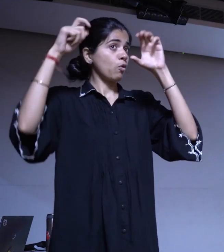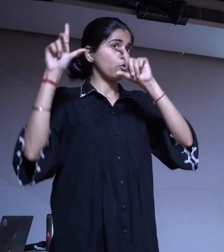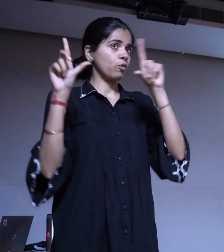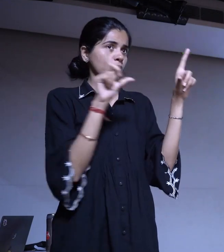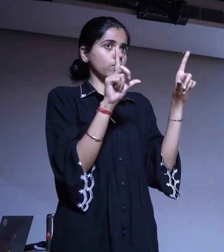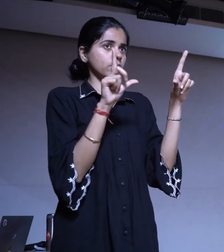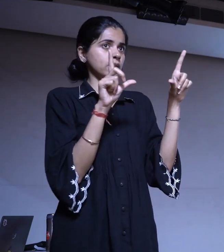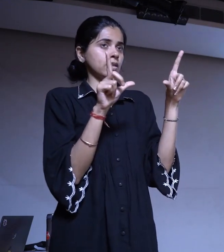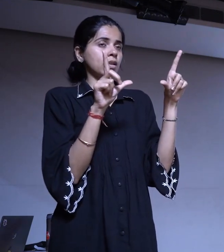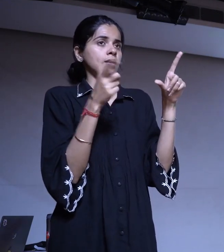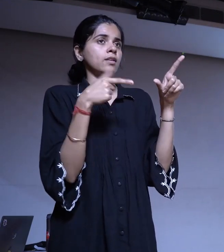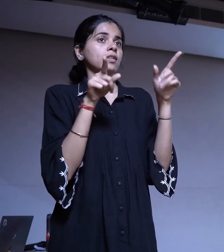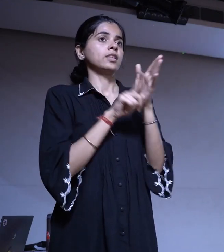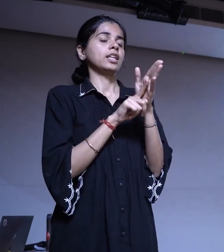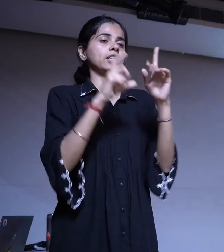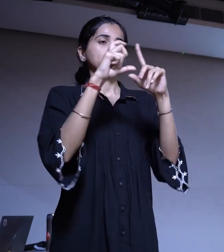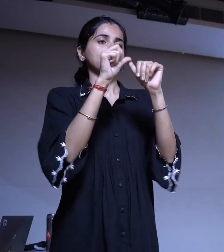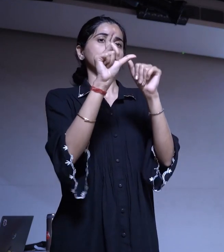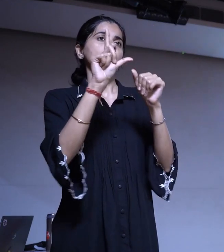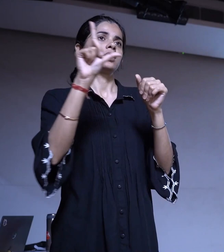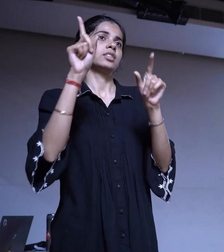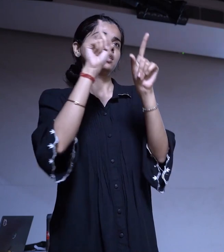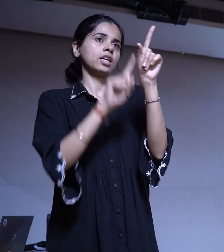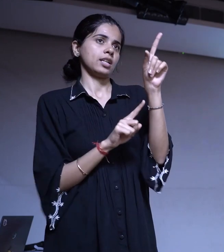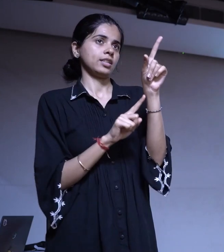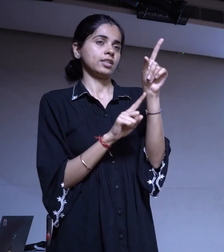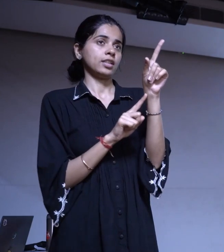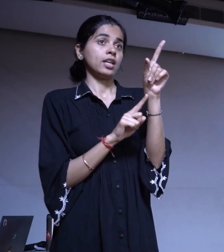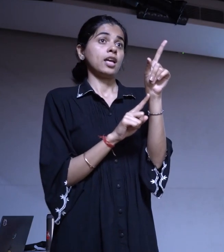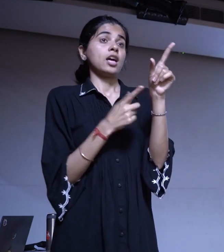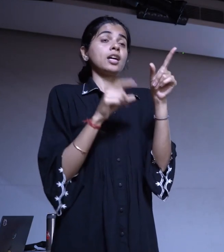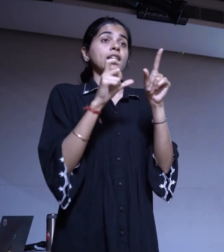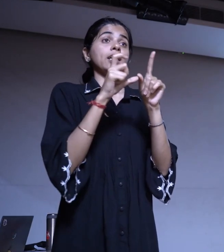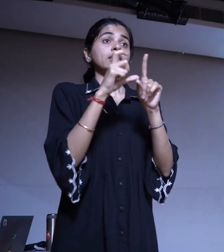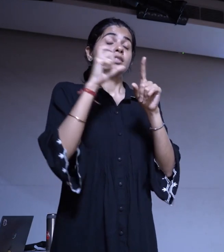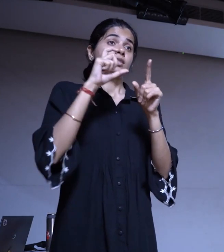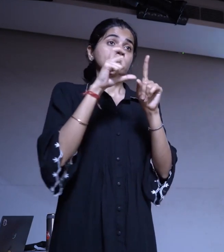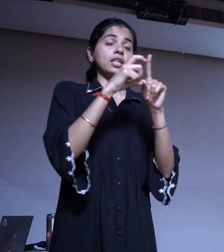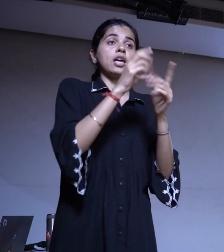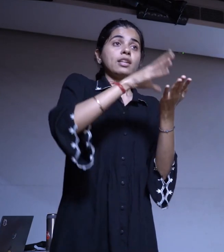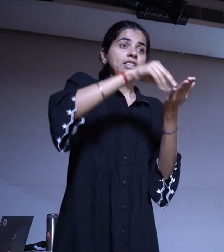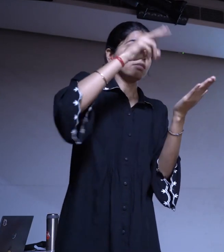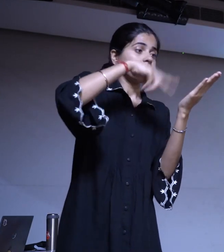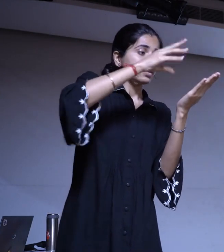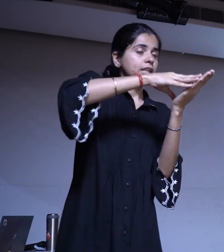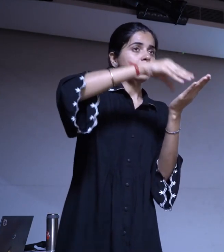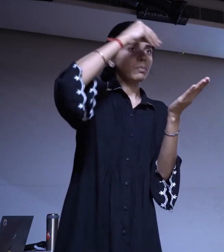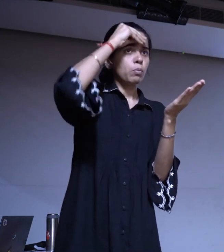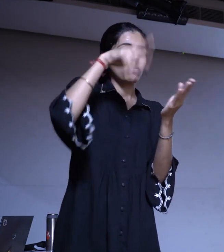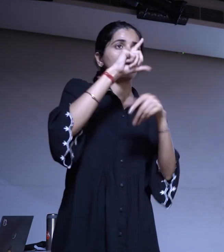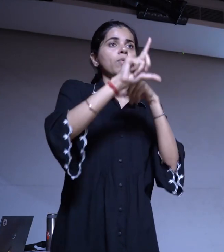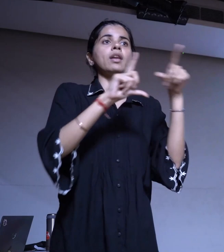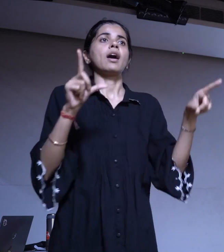earlier part of it to develop something called Dali which is the dyslexia assessment for languages of India which we released in 2015 um